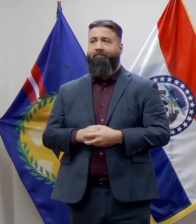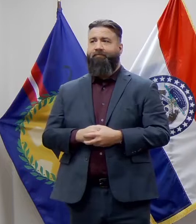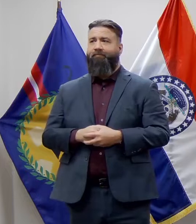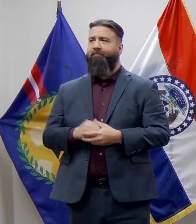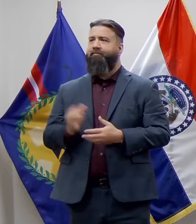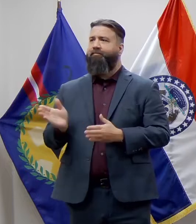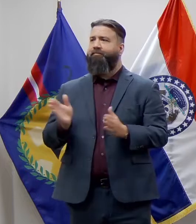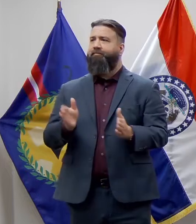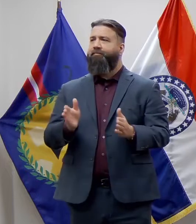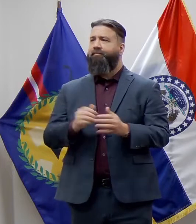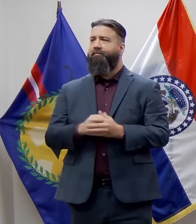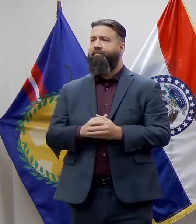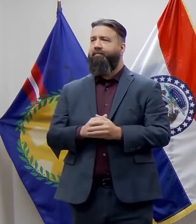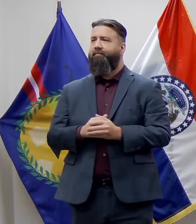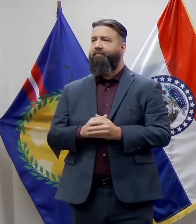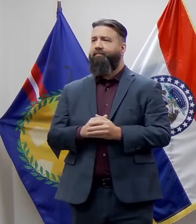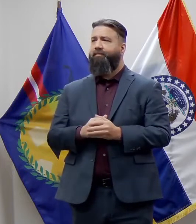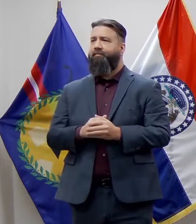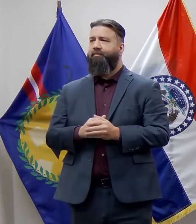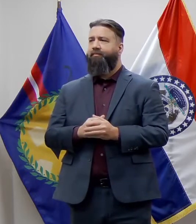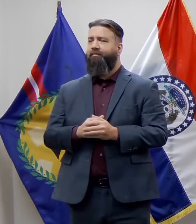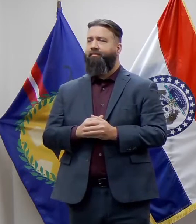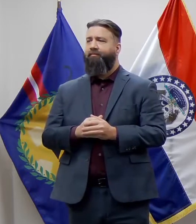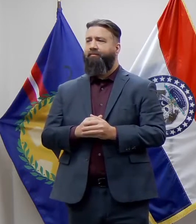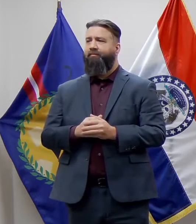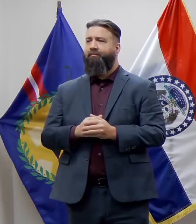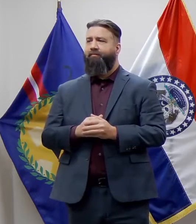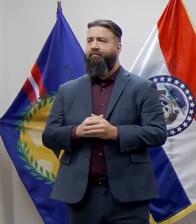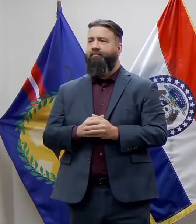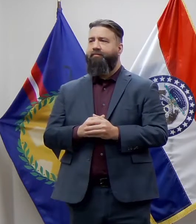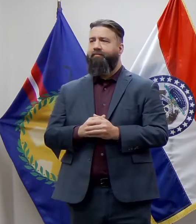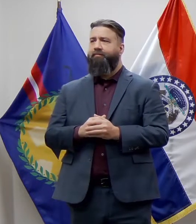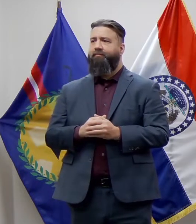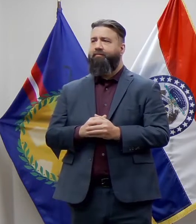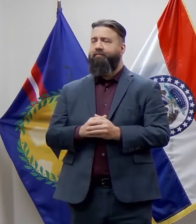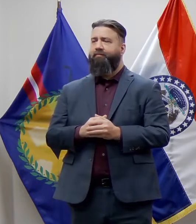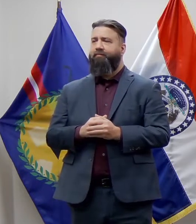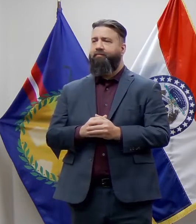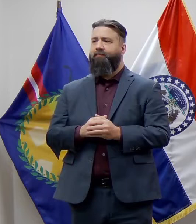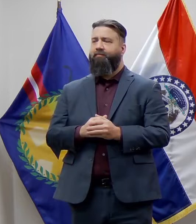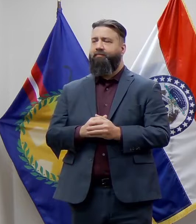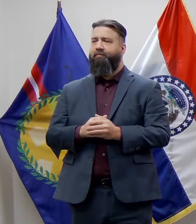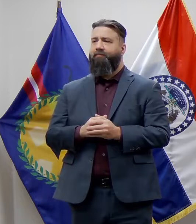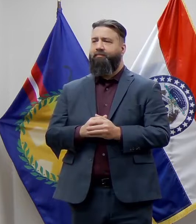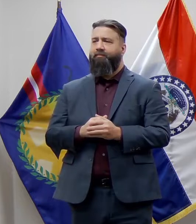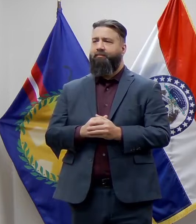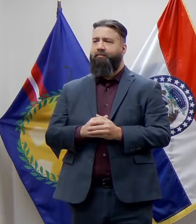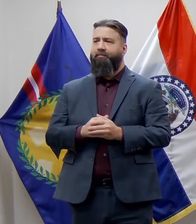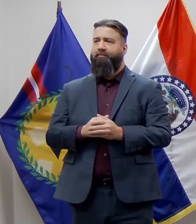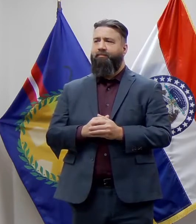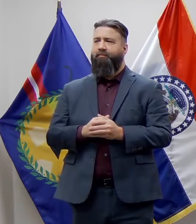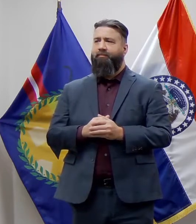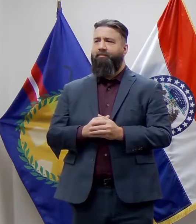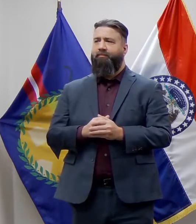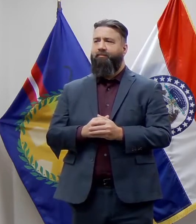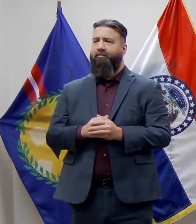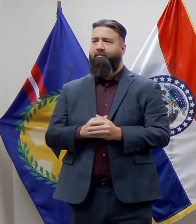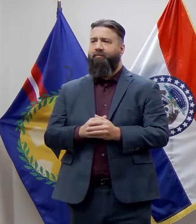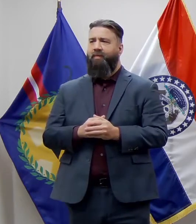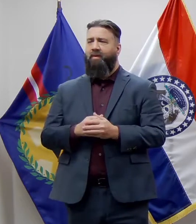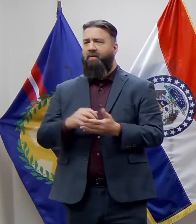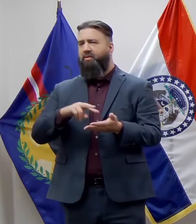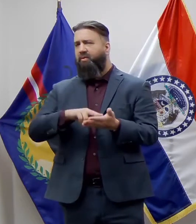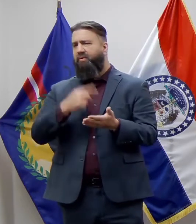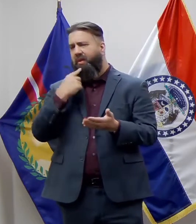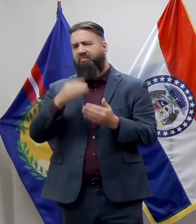What should the takeaway be for people who hear this today? Dr. Page, should it be that COVID is on the way to being over, this is a step in the right